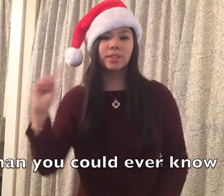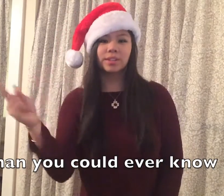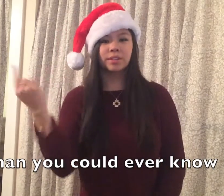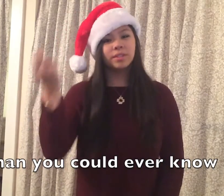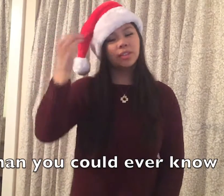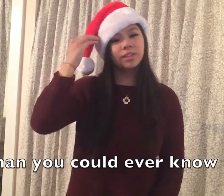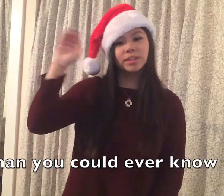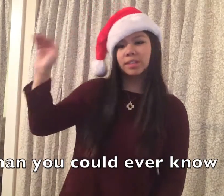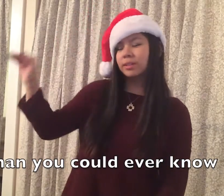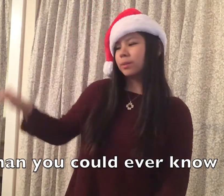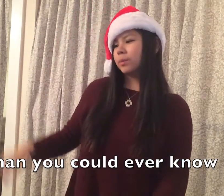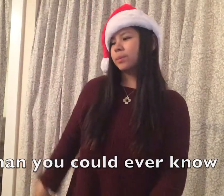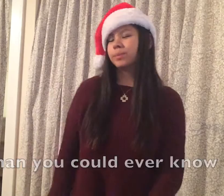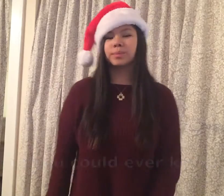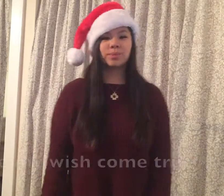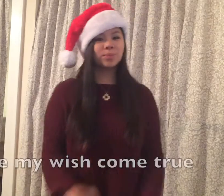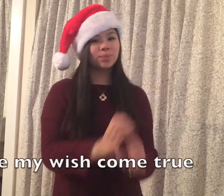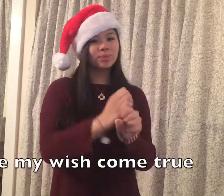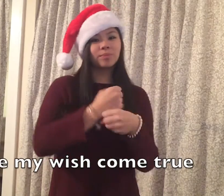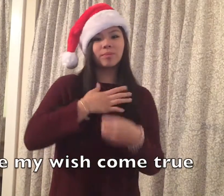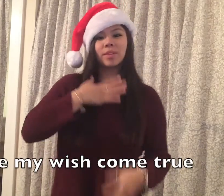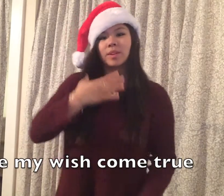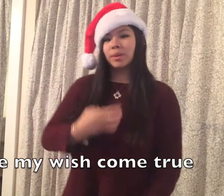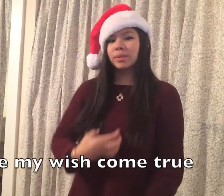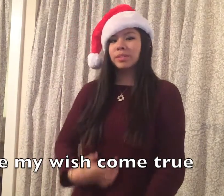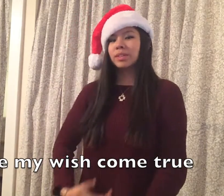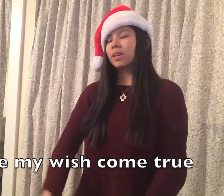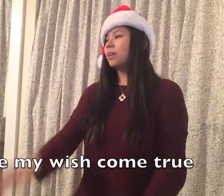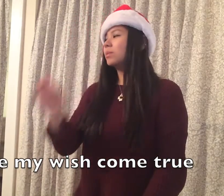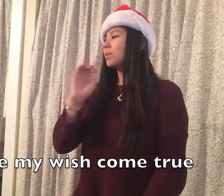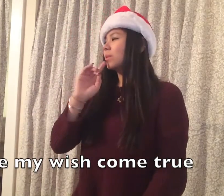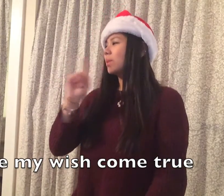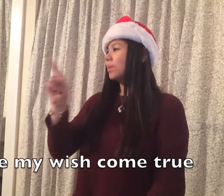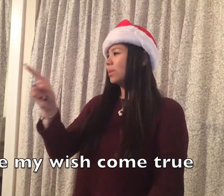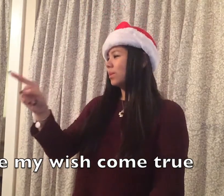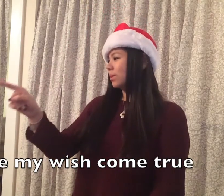could ever know Make my wish come true